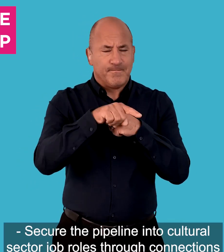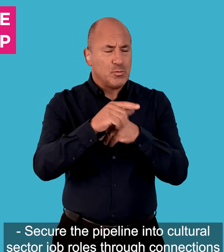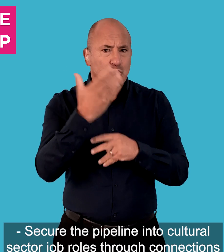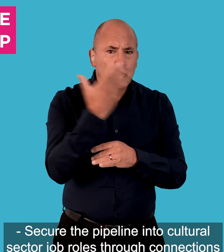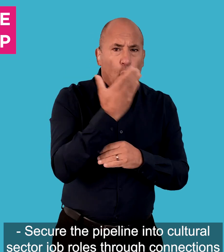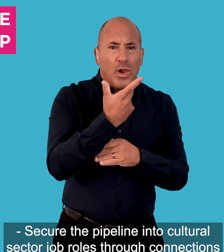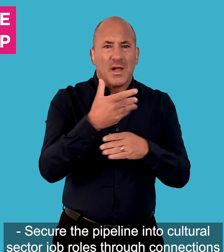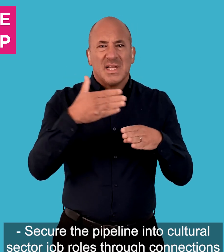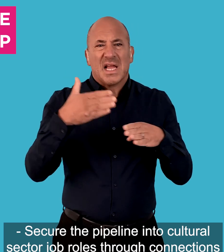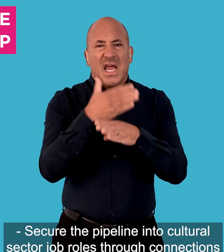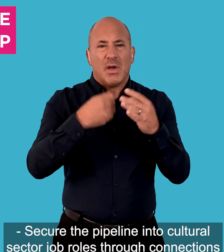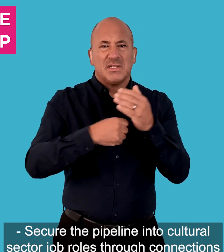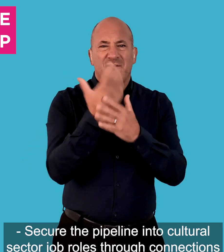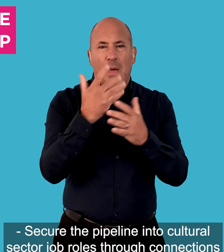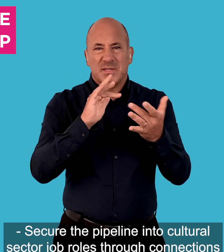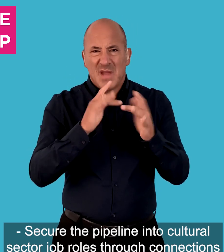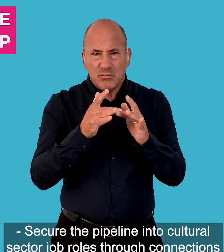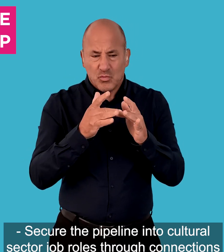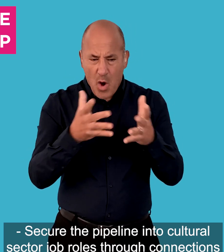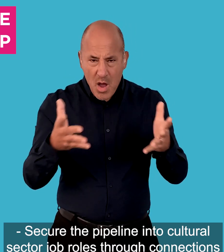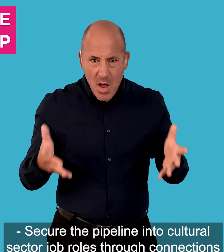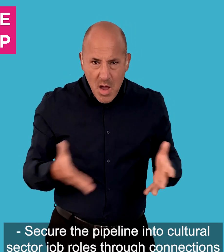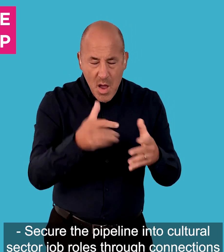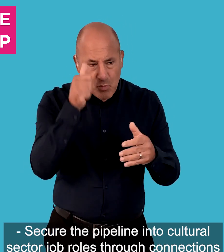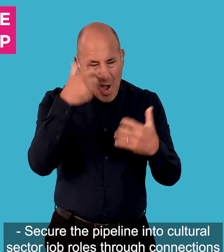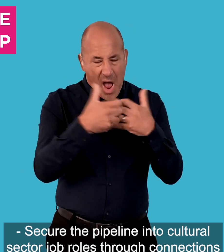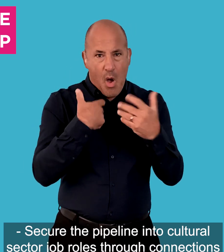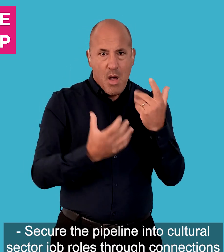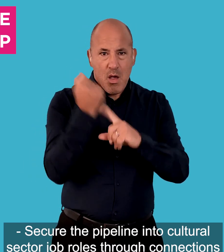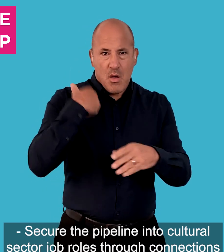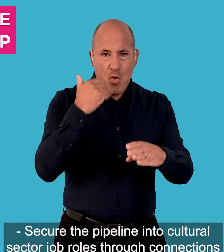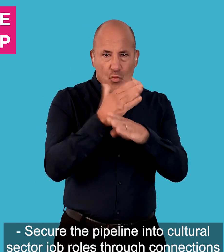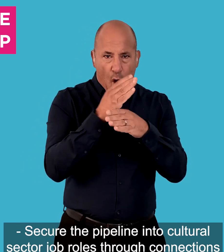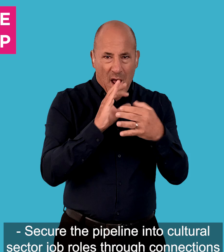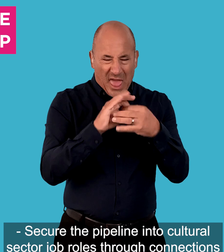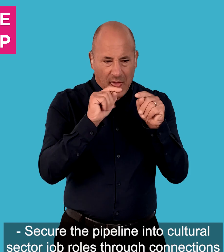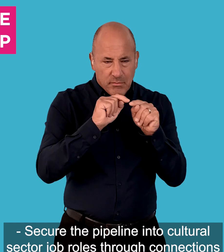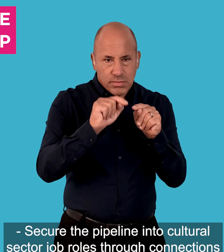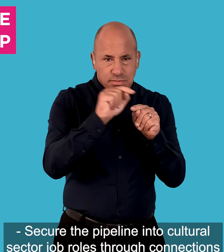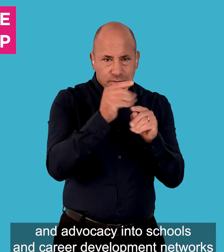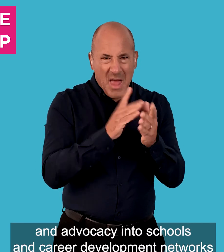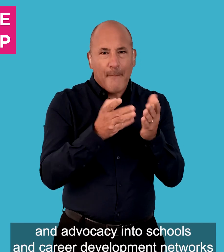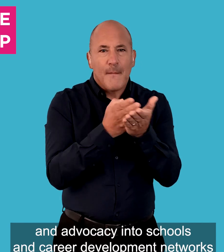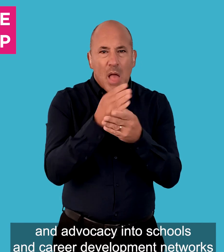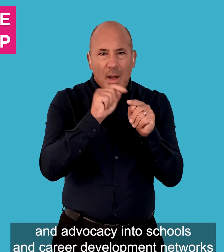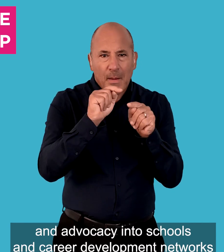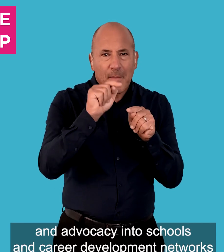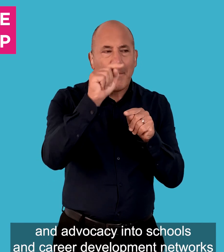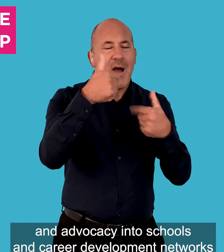Secure the pipeline into cultural sector job roles through connections and advocacy into